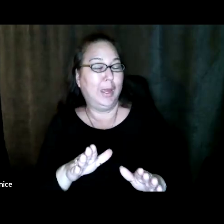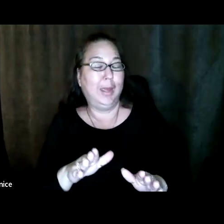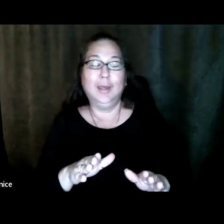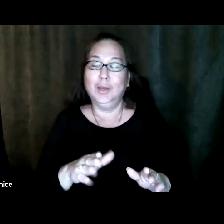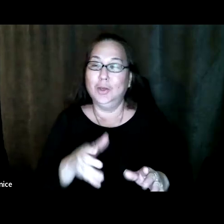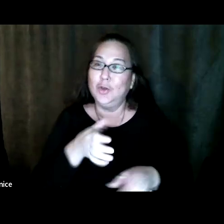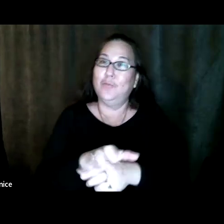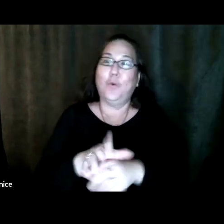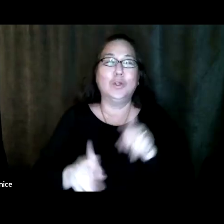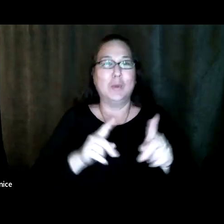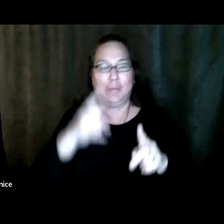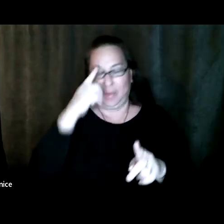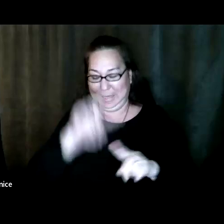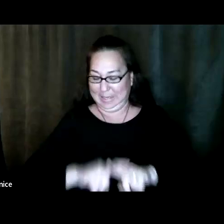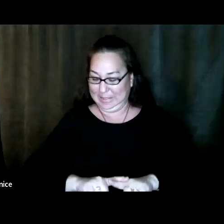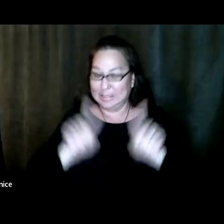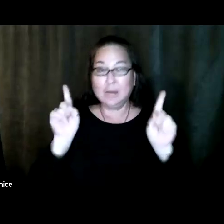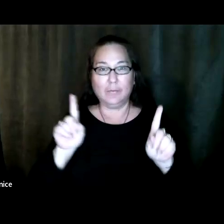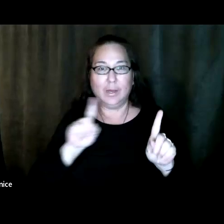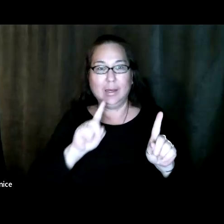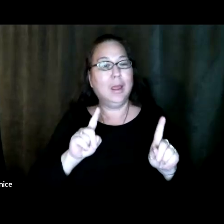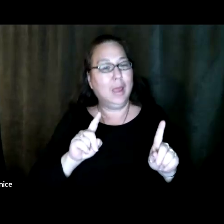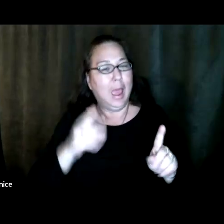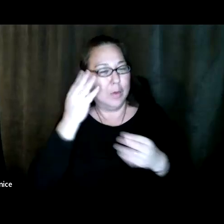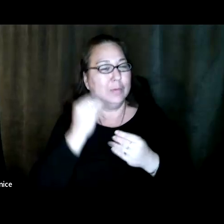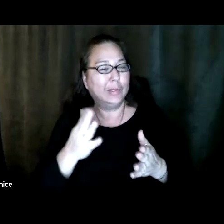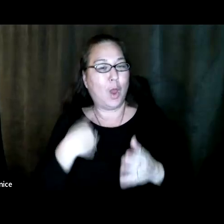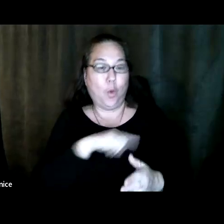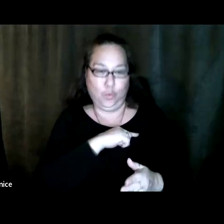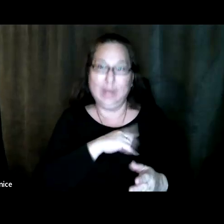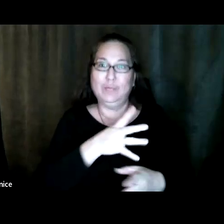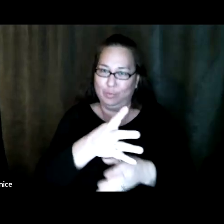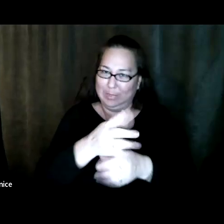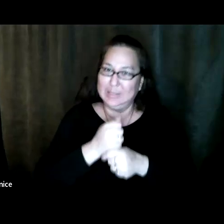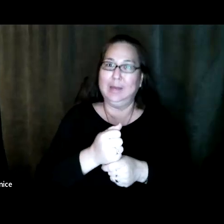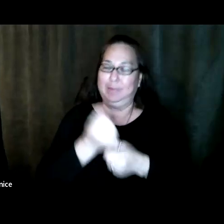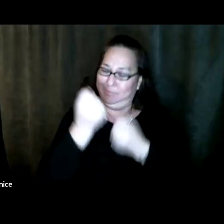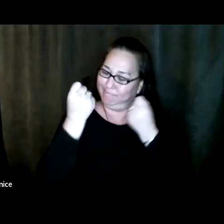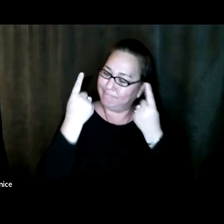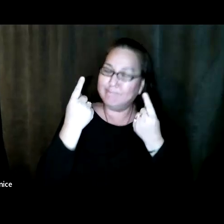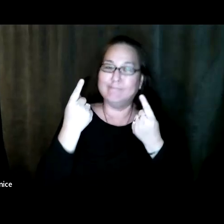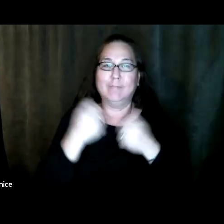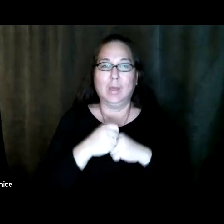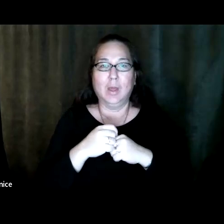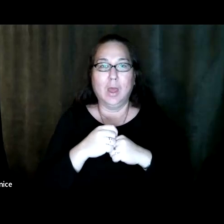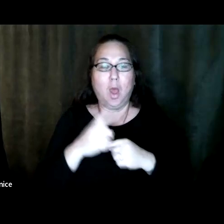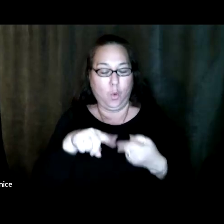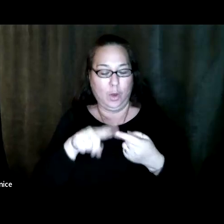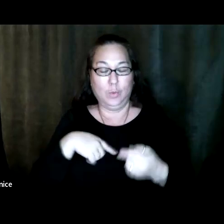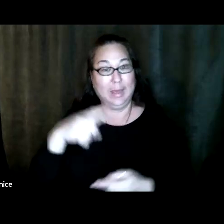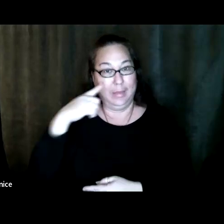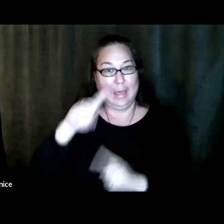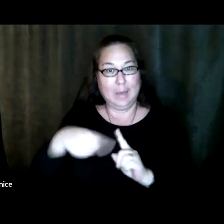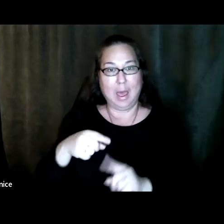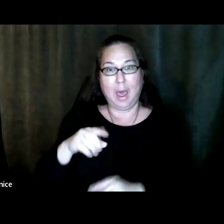then our team did receive that and picked it up. And I think with Ben, when we think about BADA, we know BADA